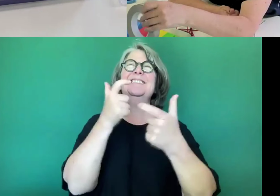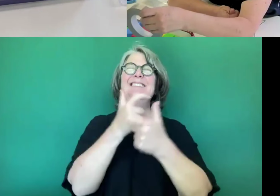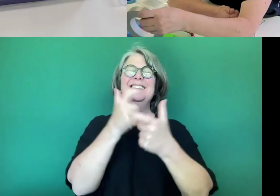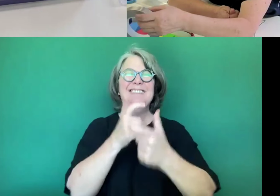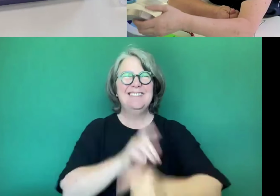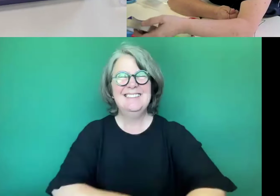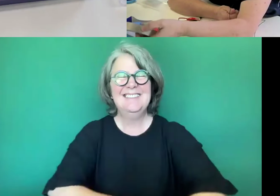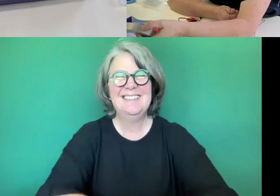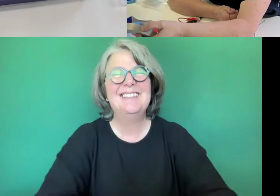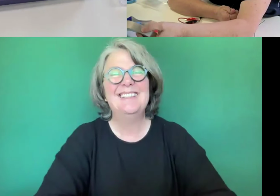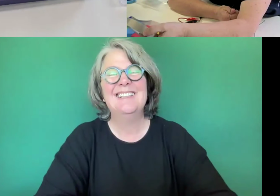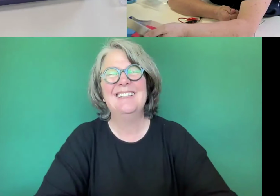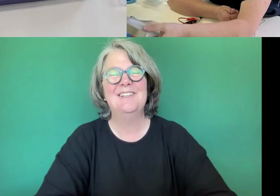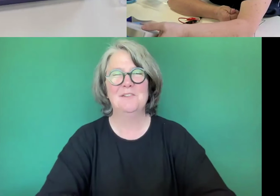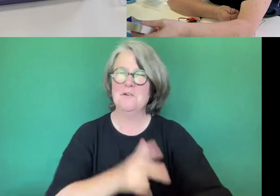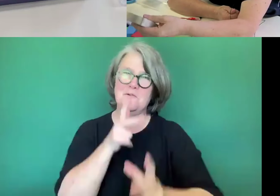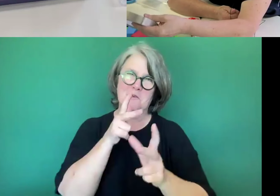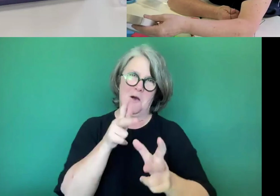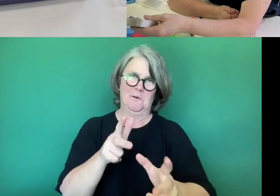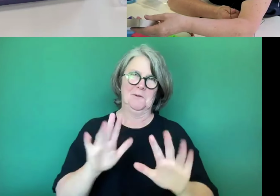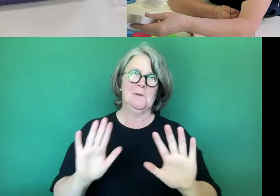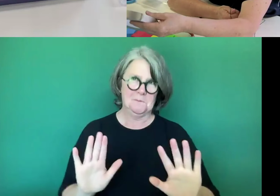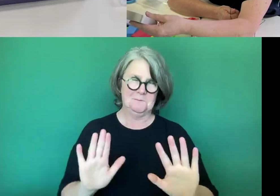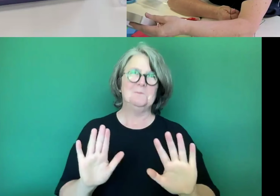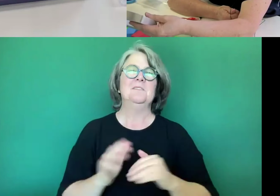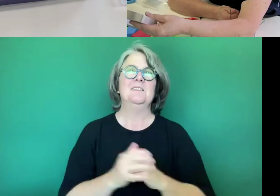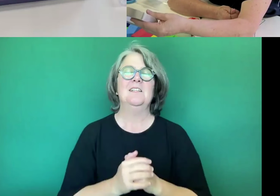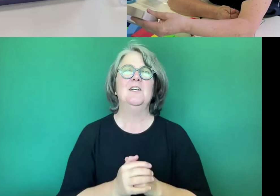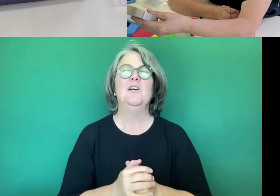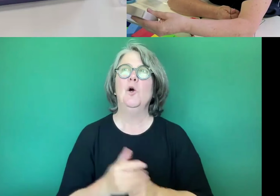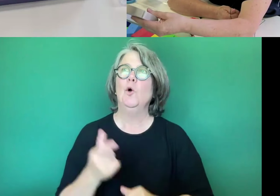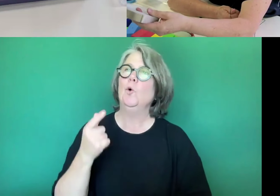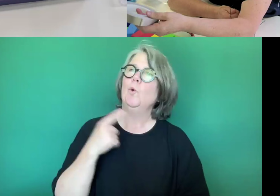Okay. And the reason is because having, you know,